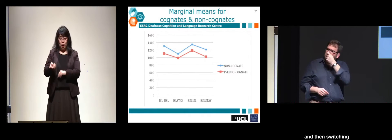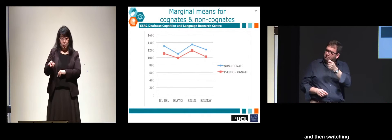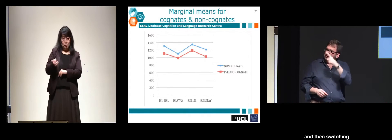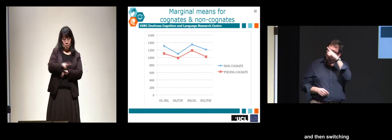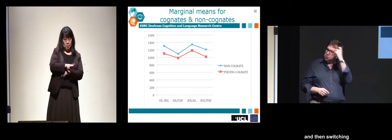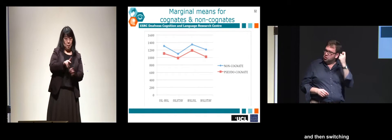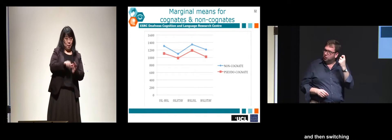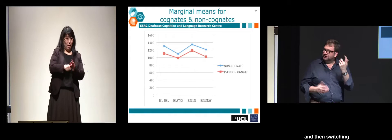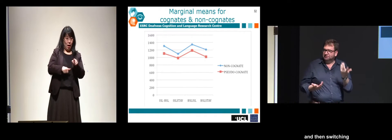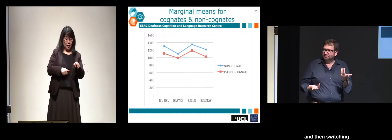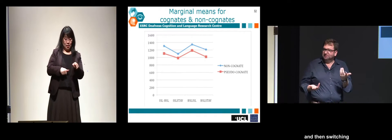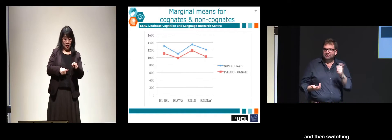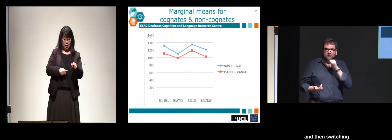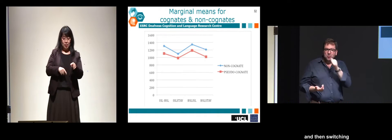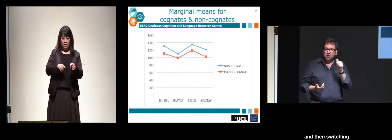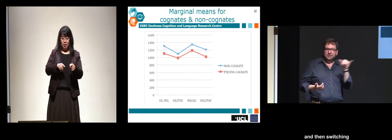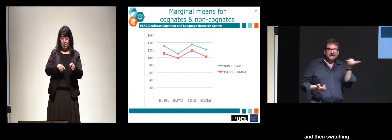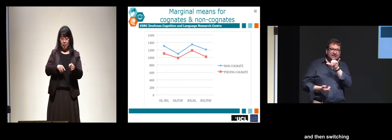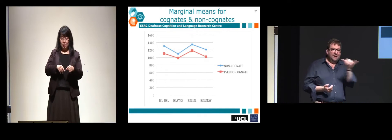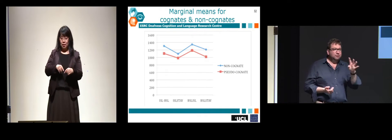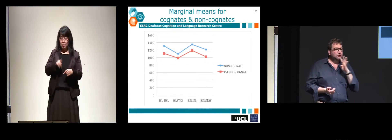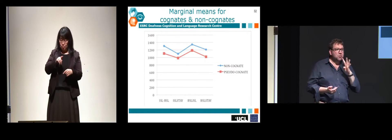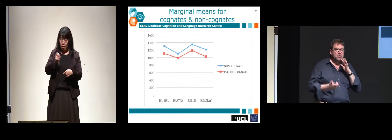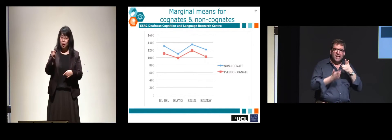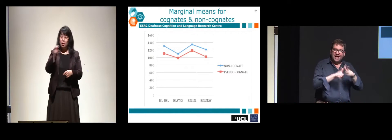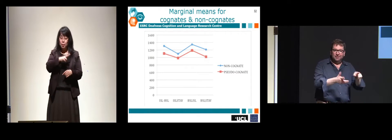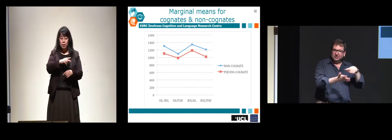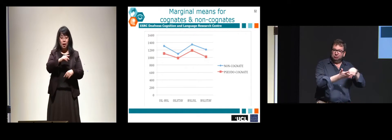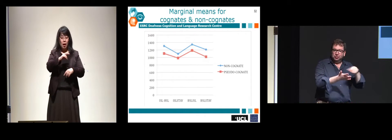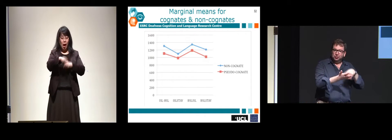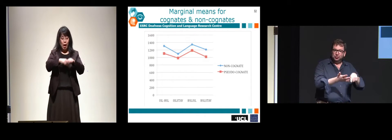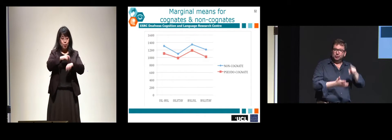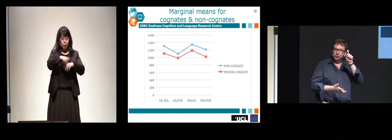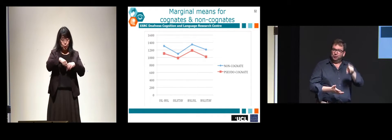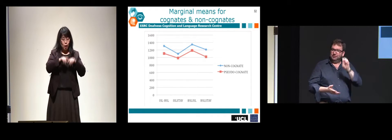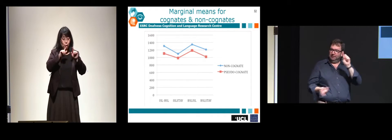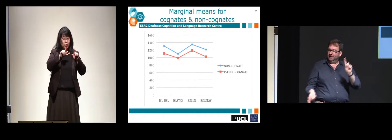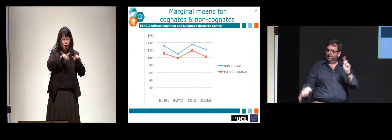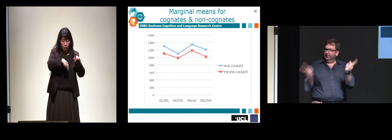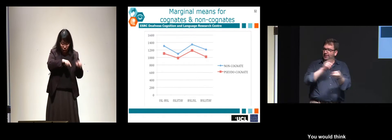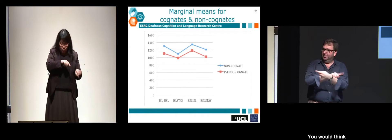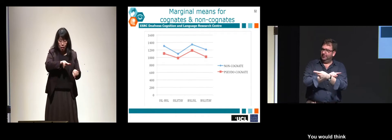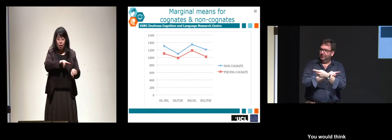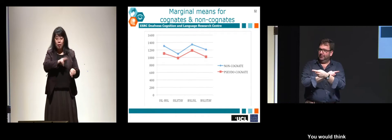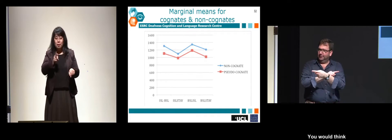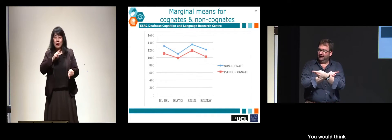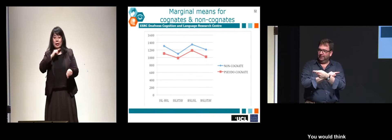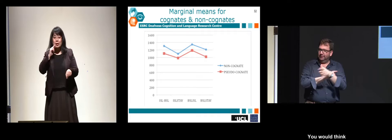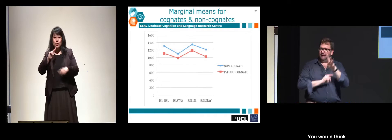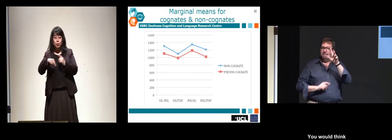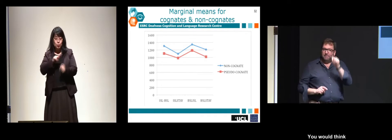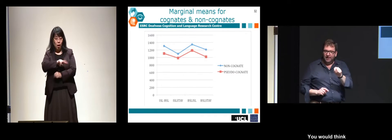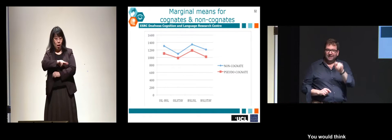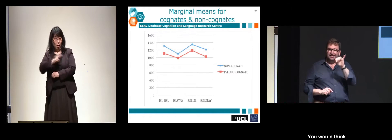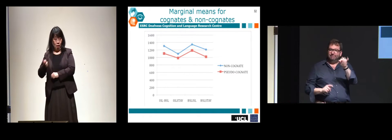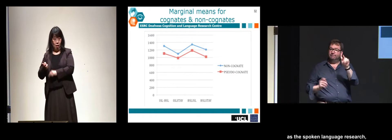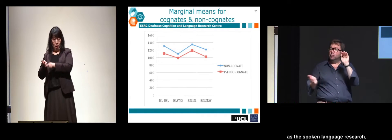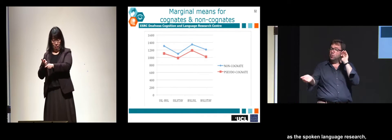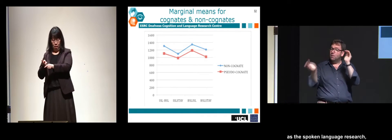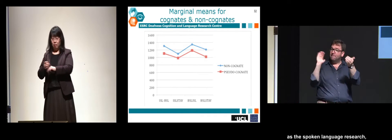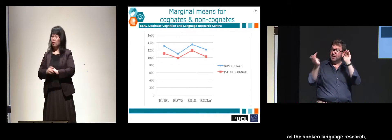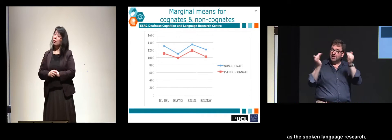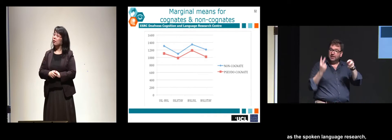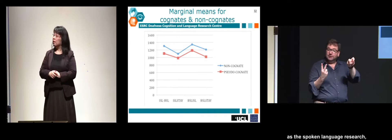and then switching from ISL to BSL seem to not have an effect. They seem to be, you would think it would be the same